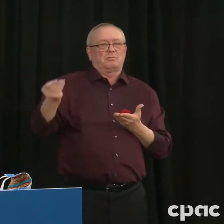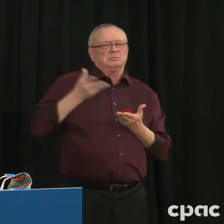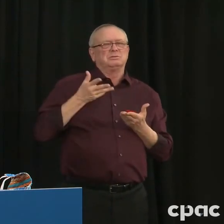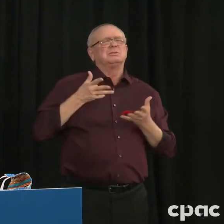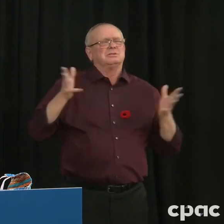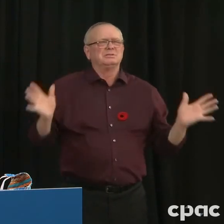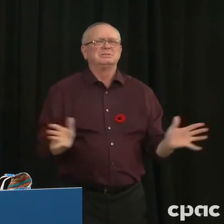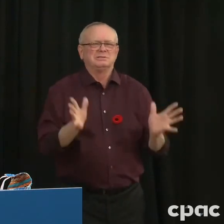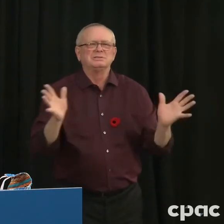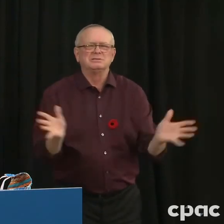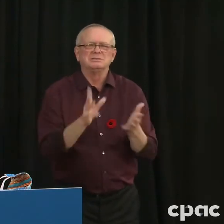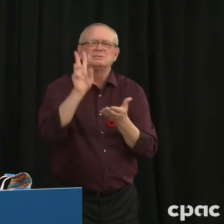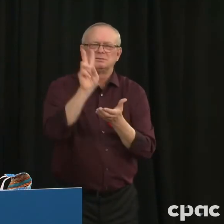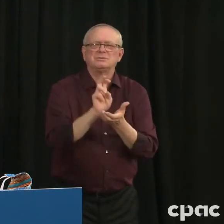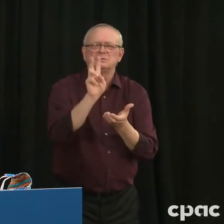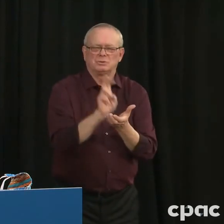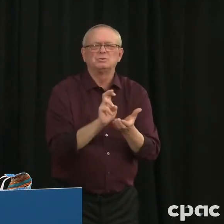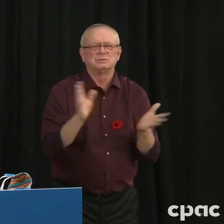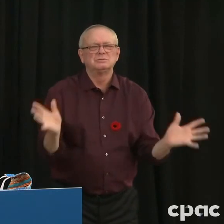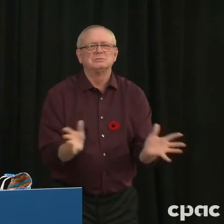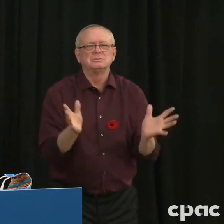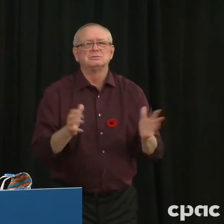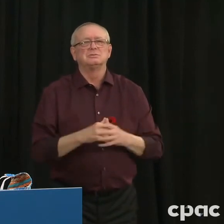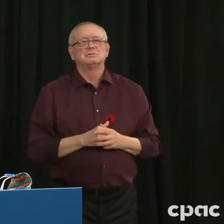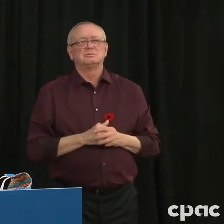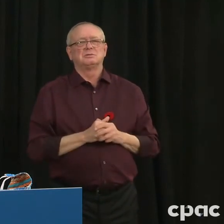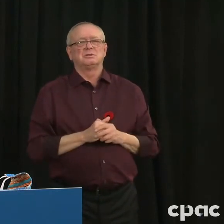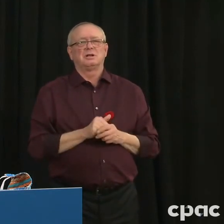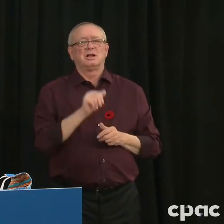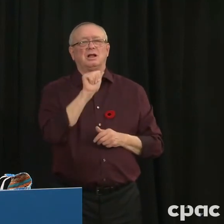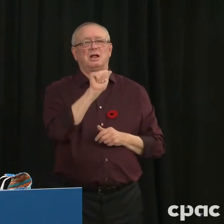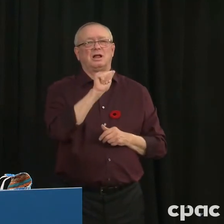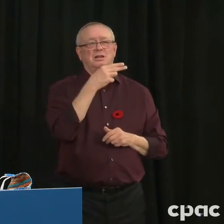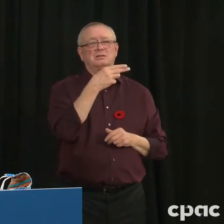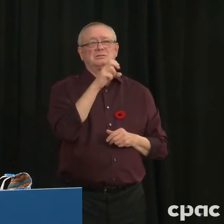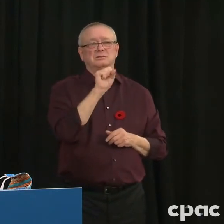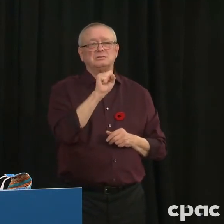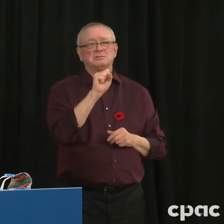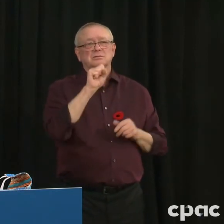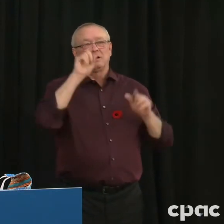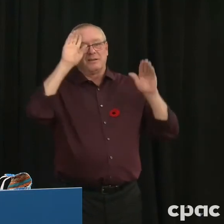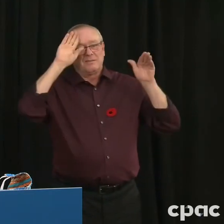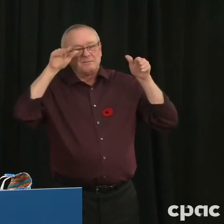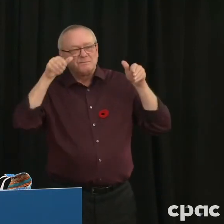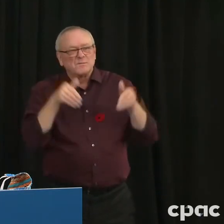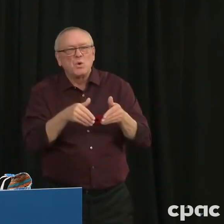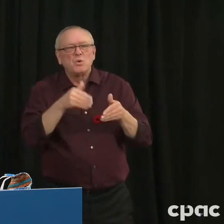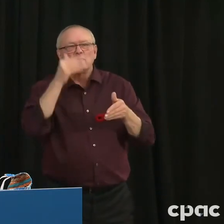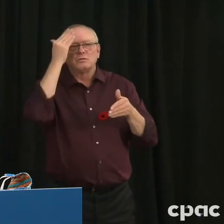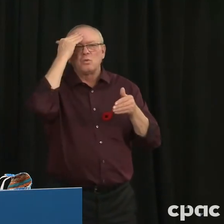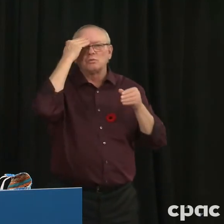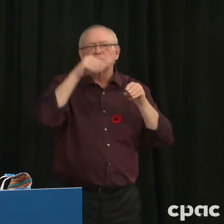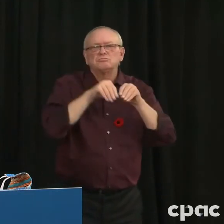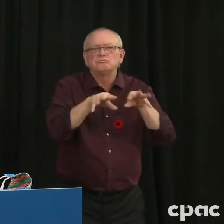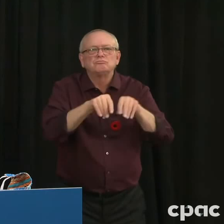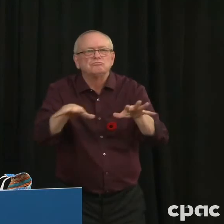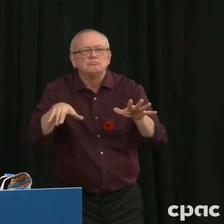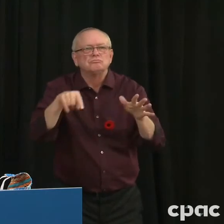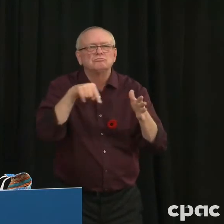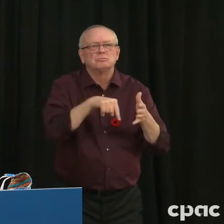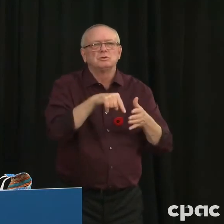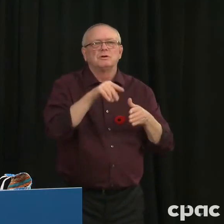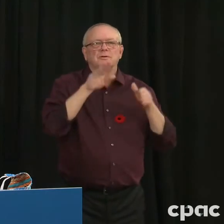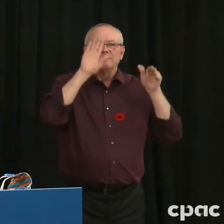areas, they will absolutely be contacting everyone who is identified through that AB Trace Together app as having potentially been